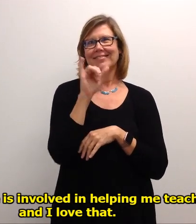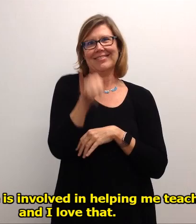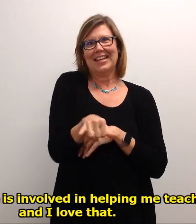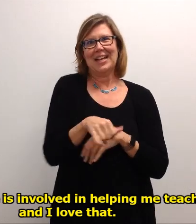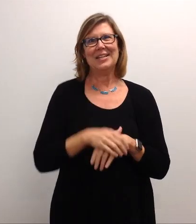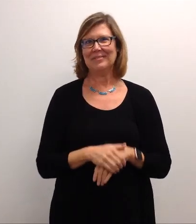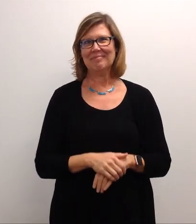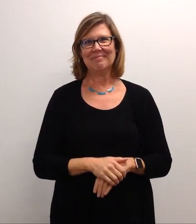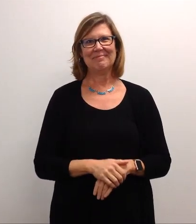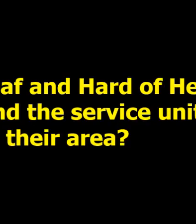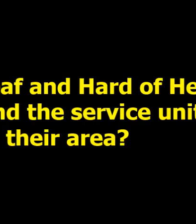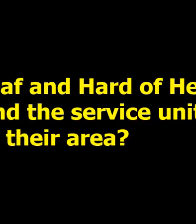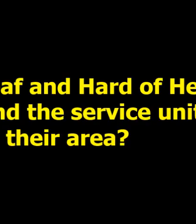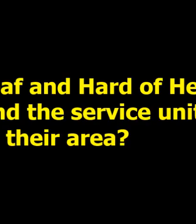that.